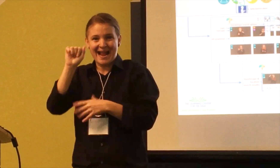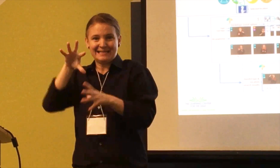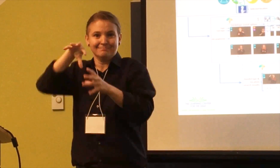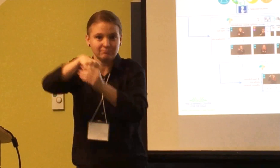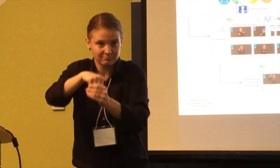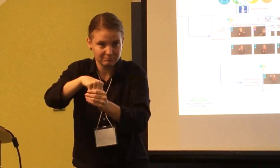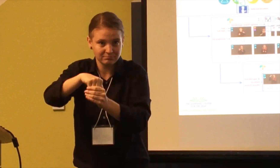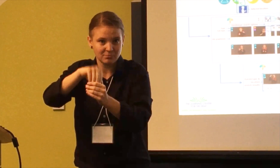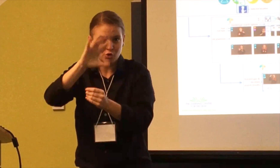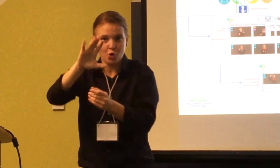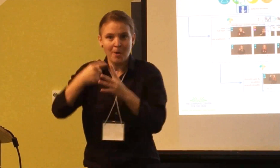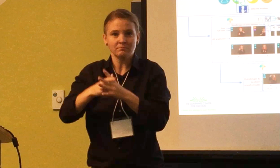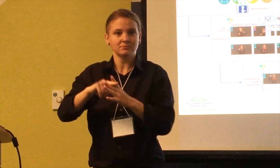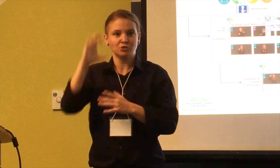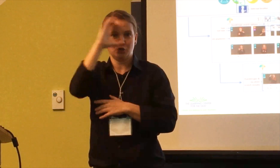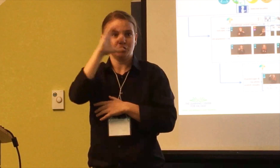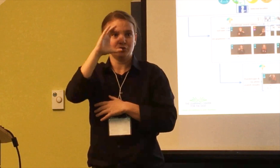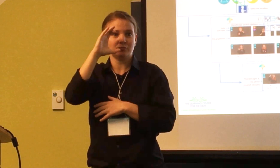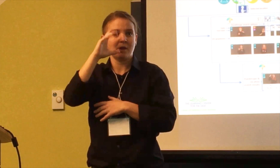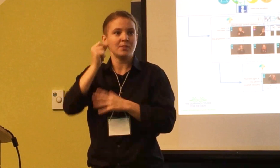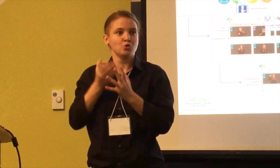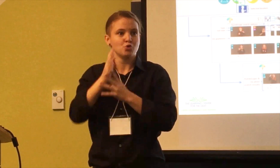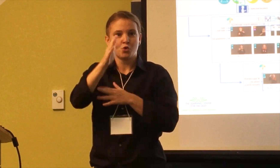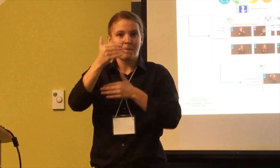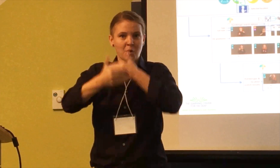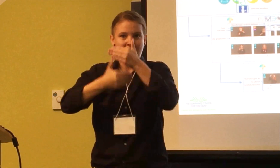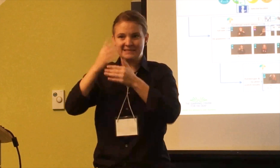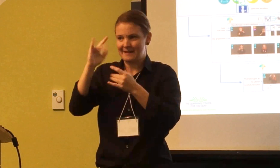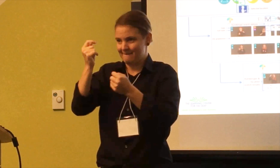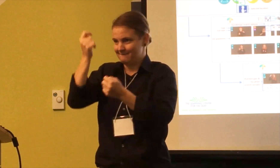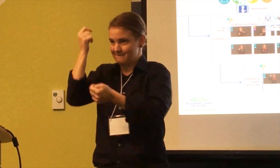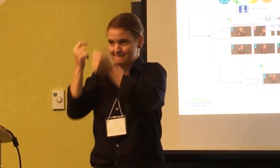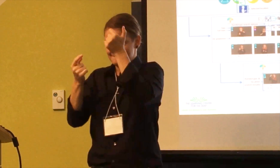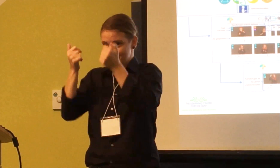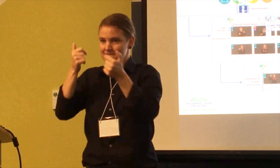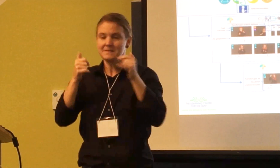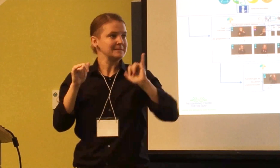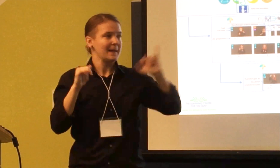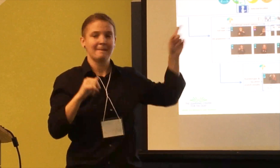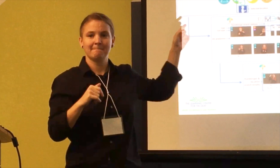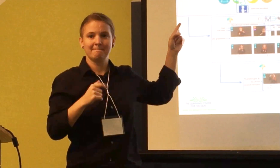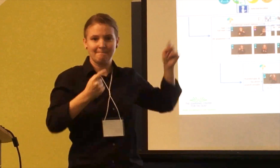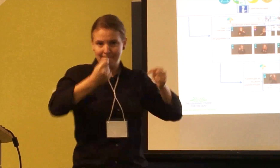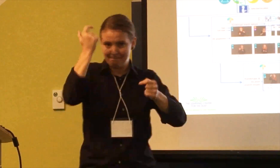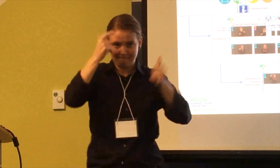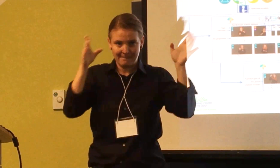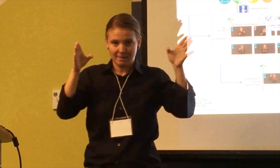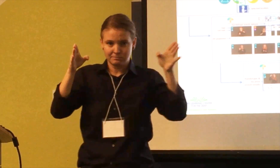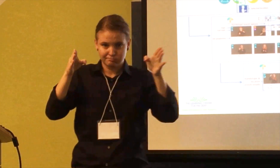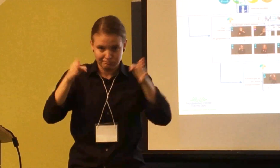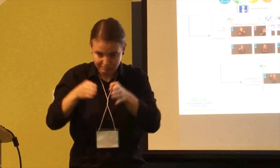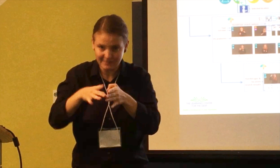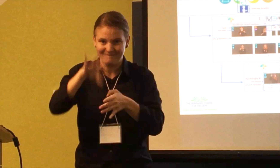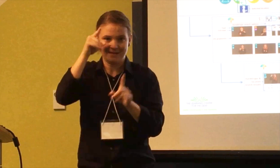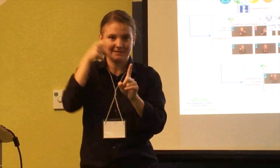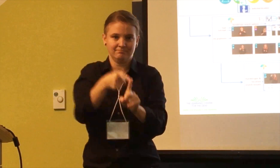understand how to do the search. And all possible variations of hand shapes and locations and movements are